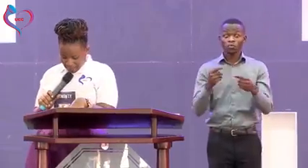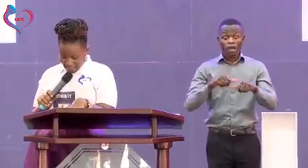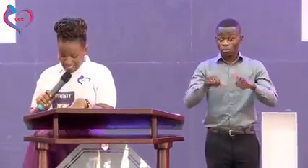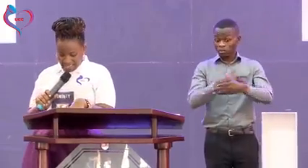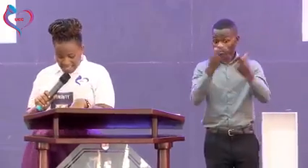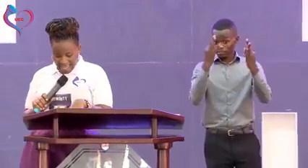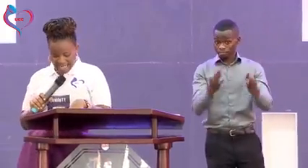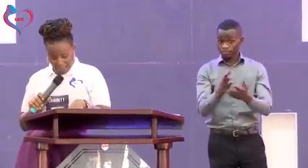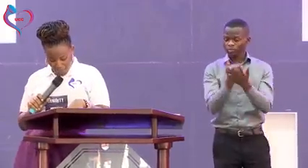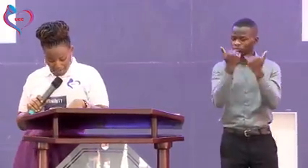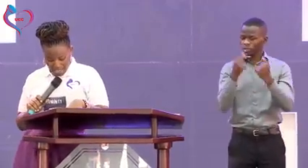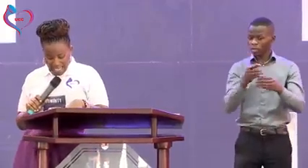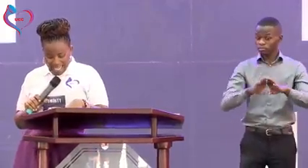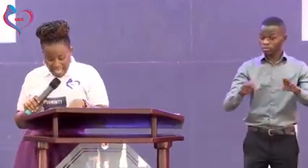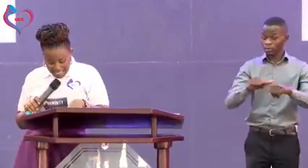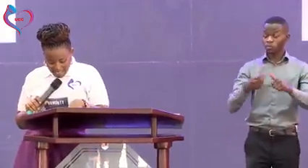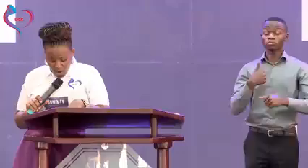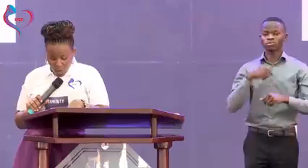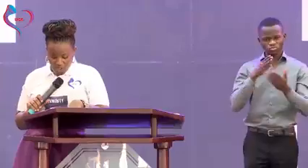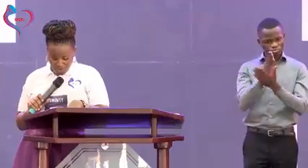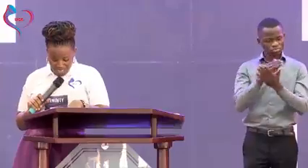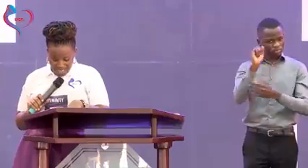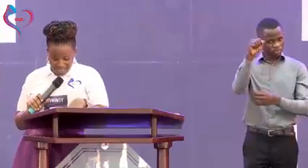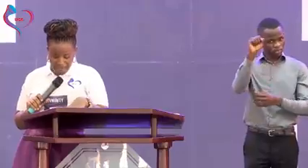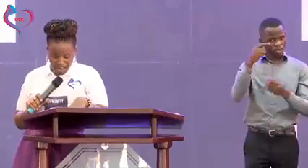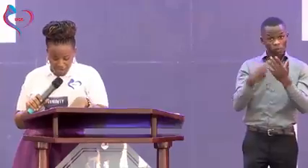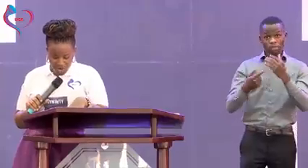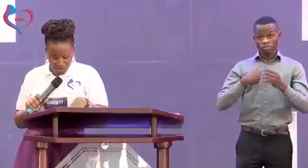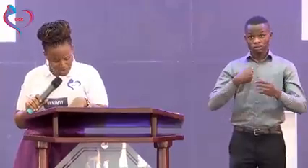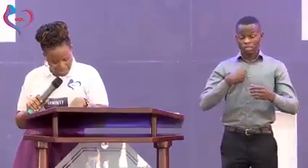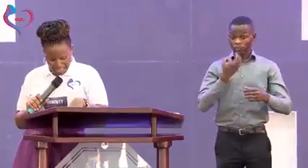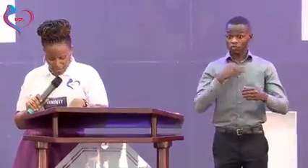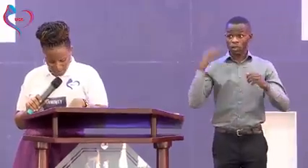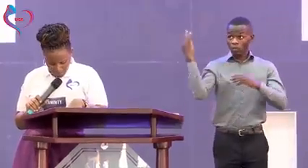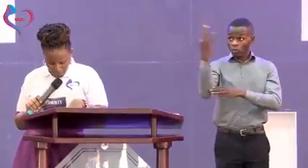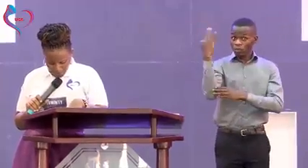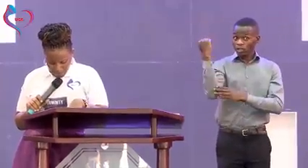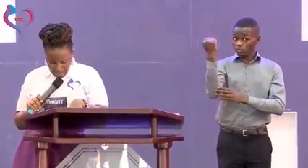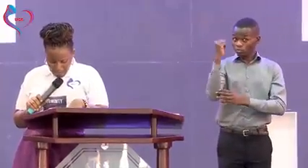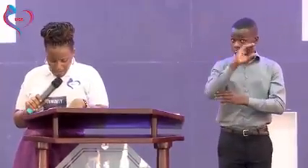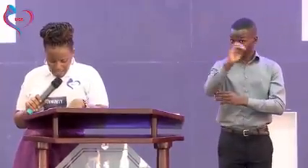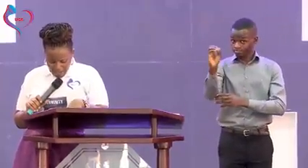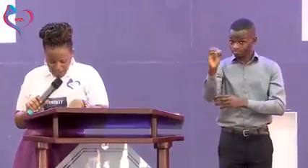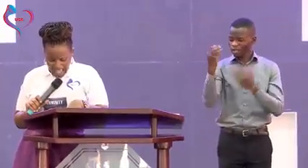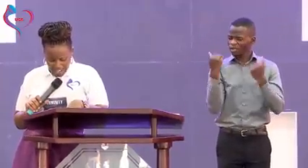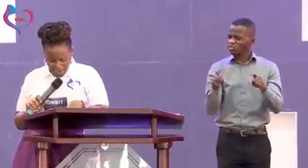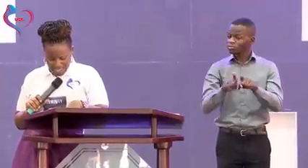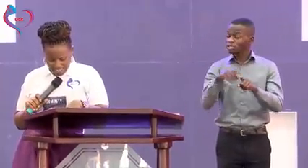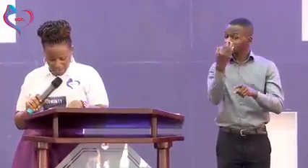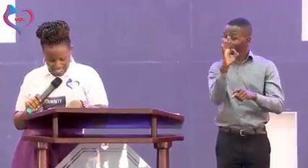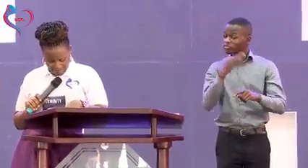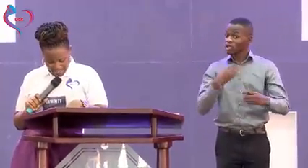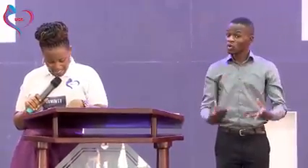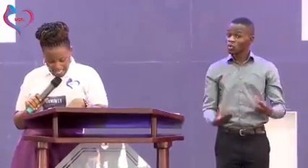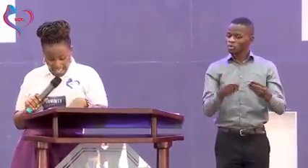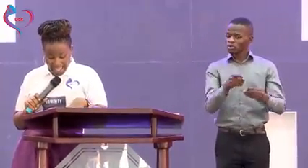for necessity is laid upon me. Yes, woe to me if I do not preach the gospel. For if I do